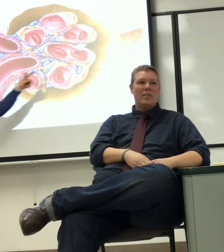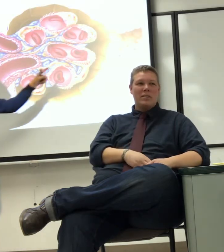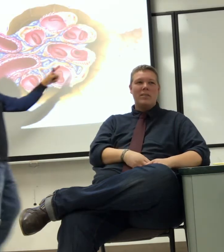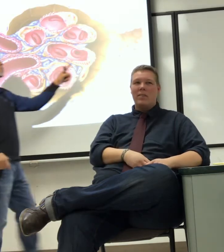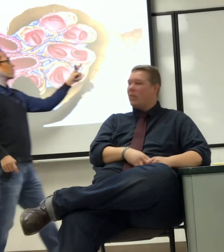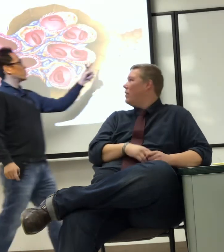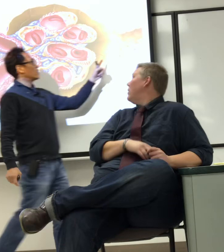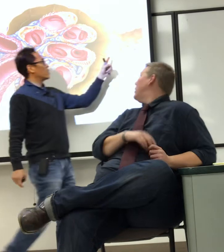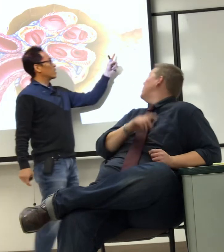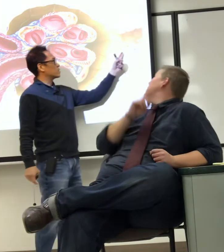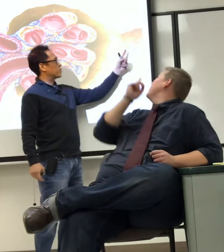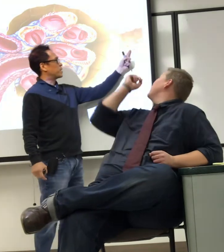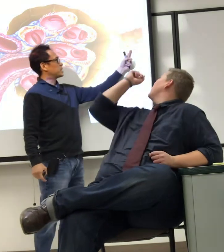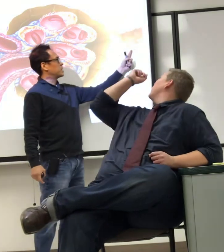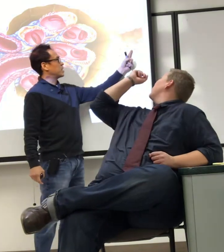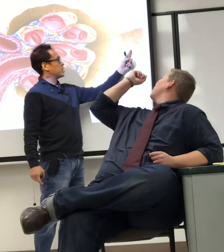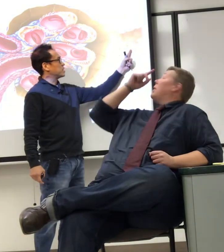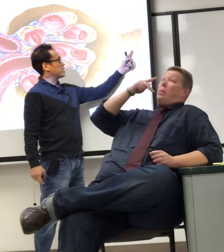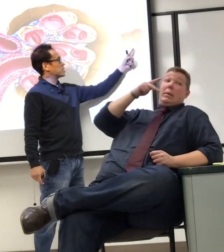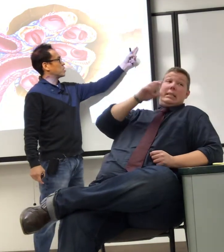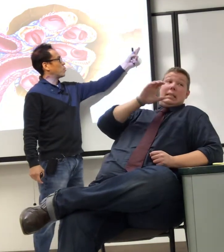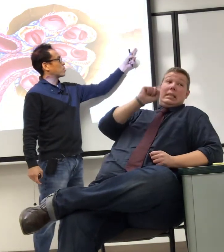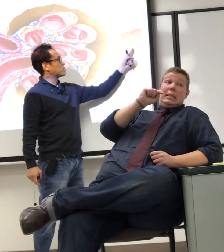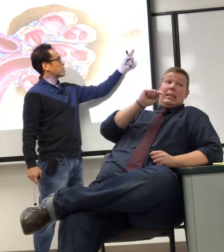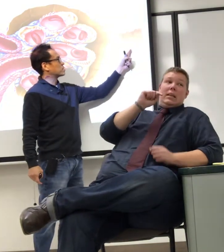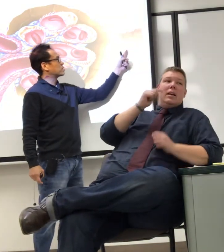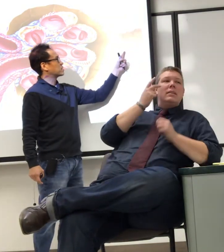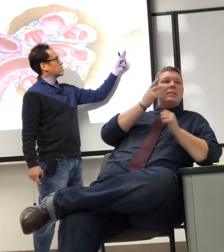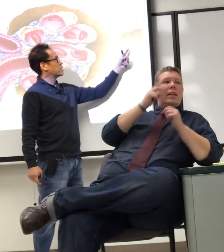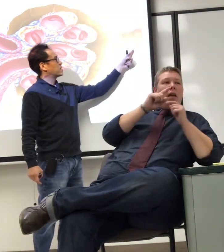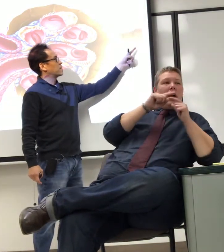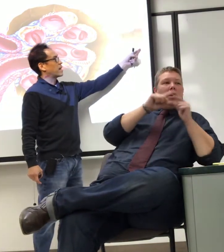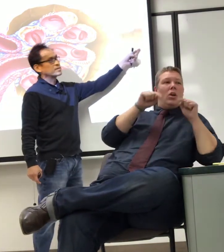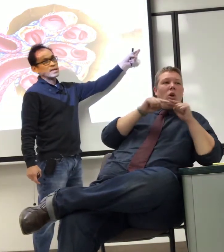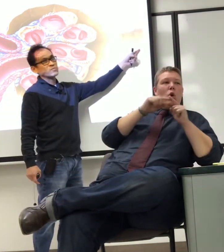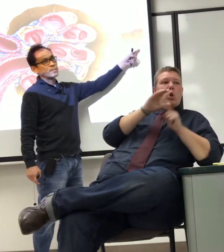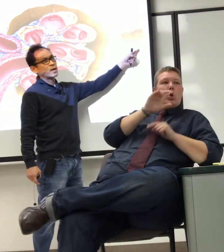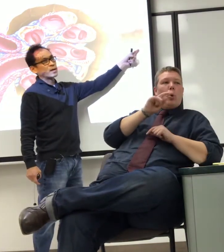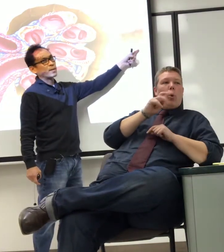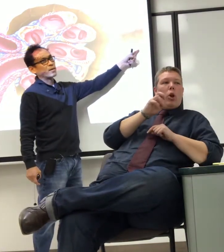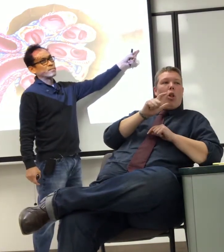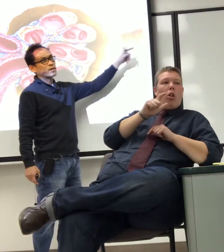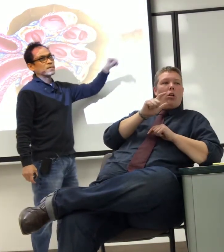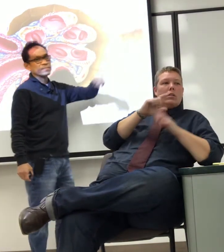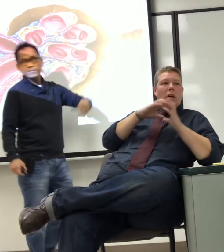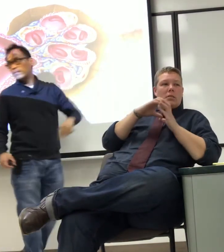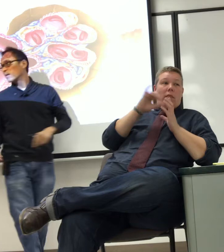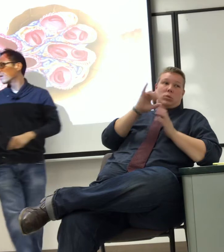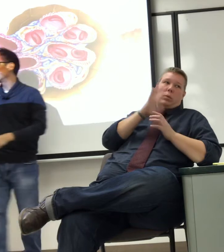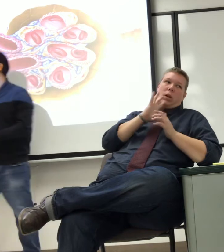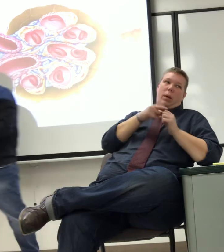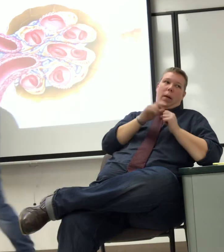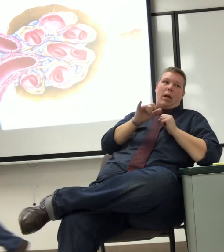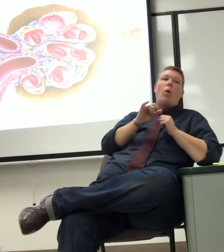For example, here's the PCT. You see these cuboidal cells? Yeah. That's what I'm talking about. Okay.